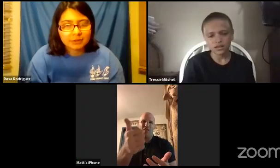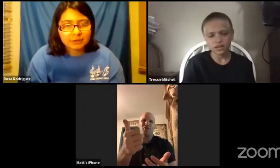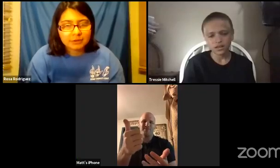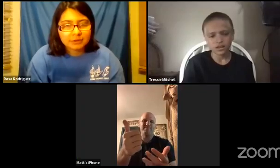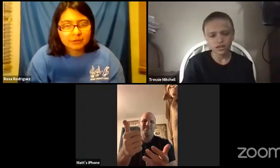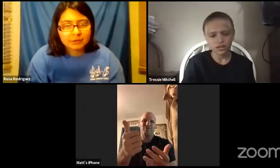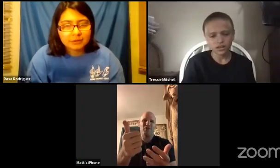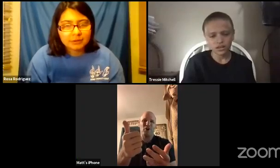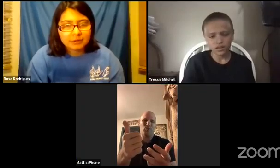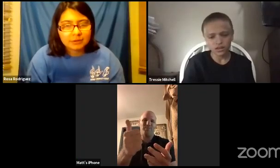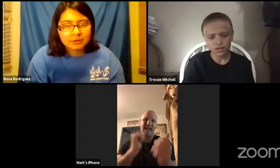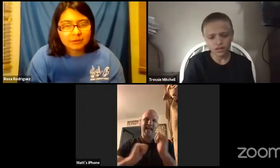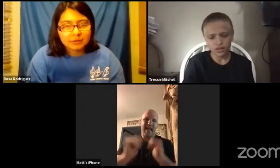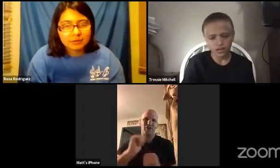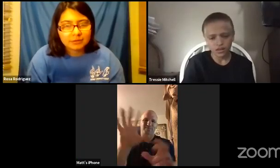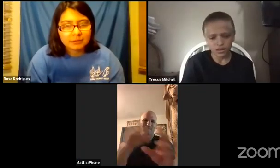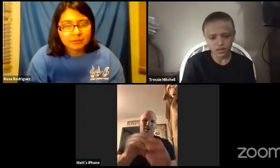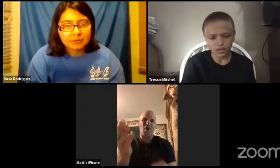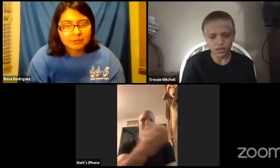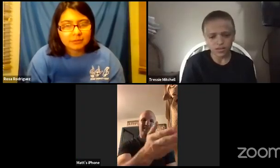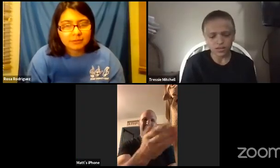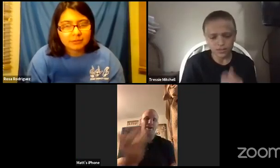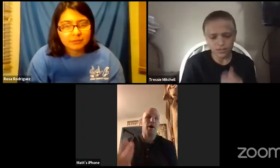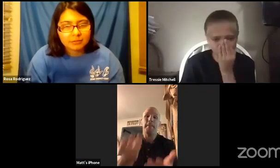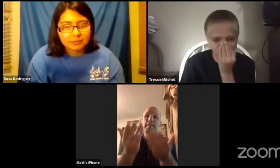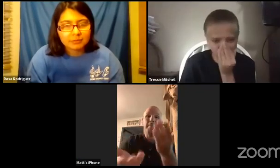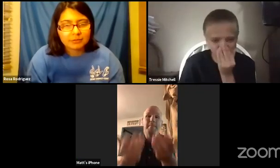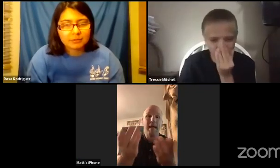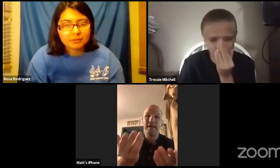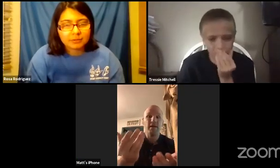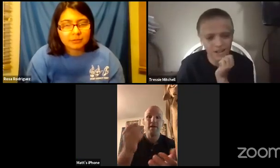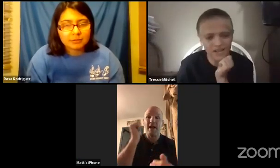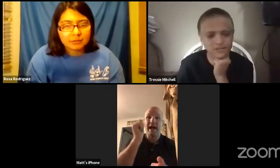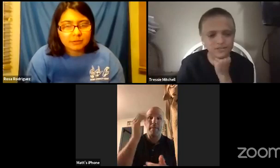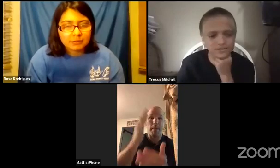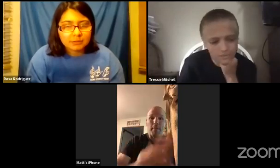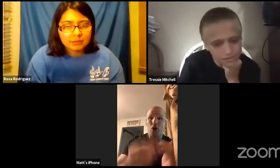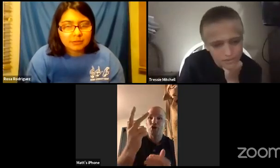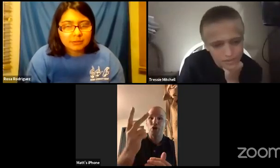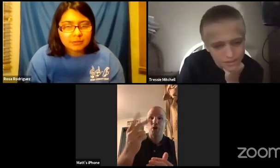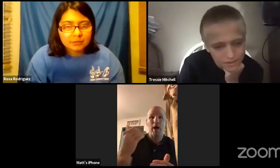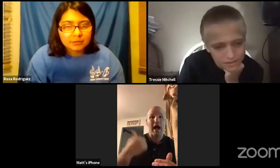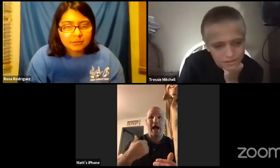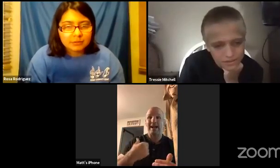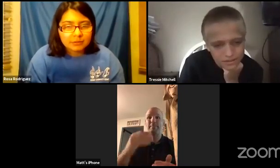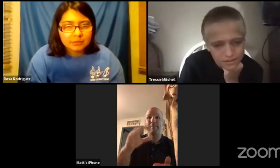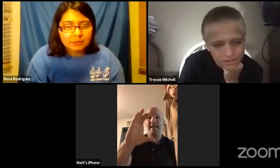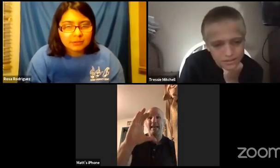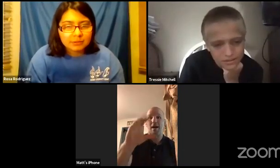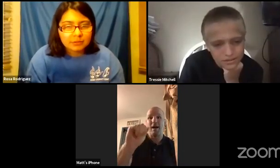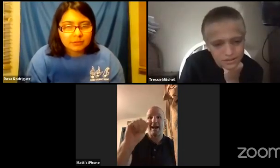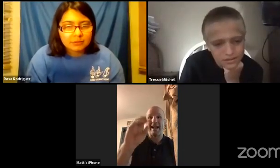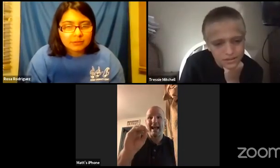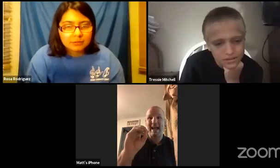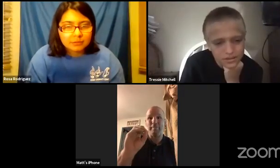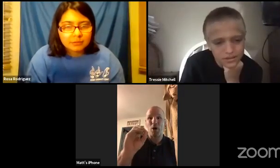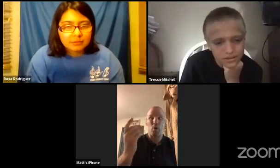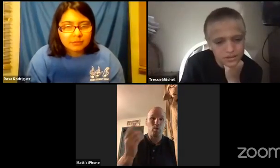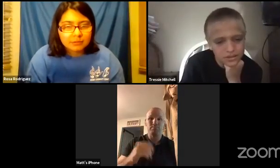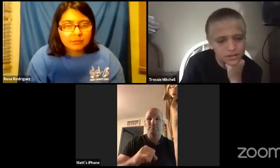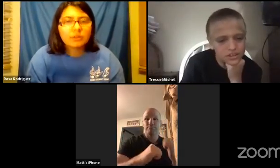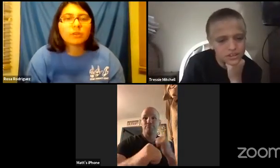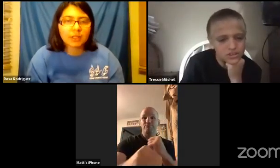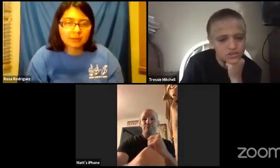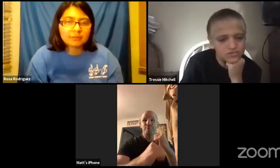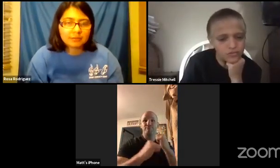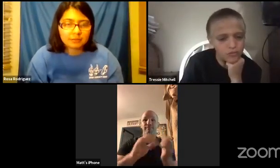Oh, I don't know. I would have preferred a professional actor to be involved. I mean, there might be a Hammer part two,